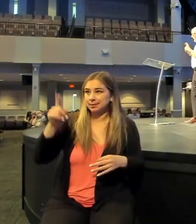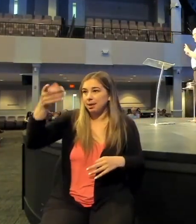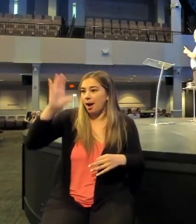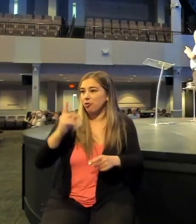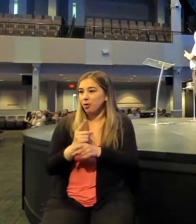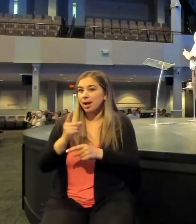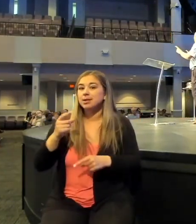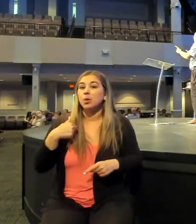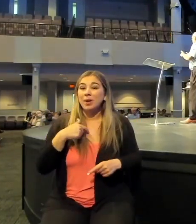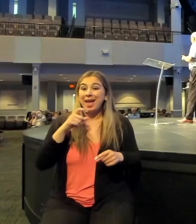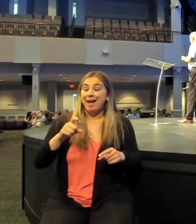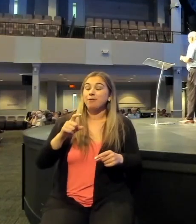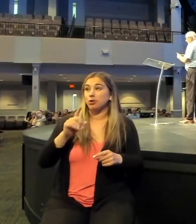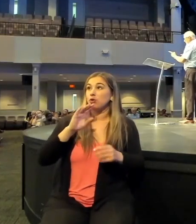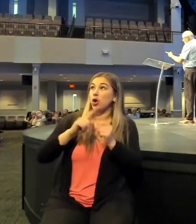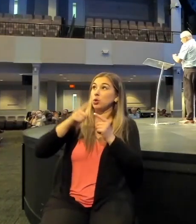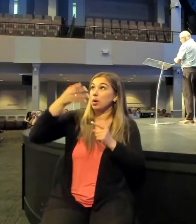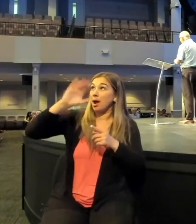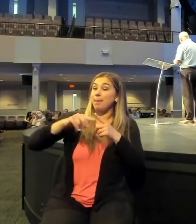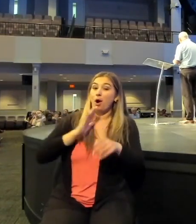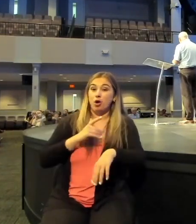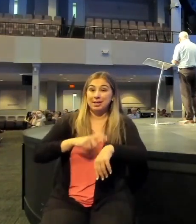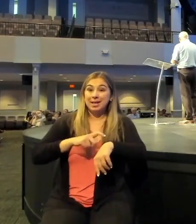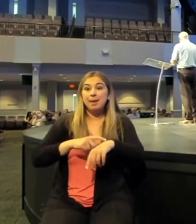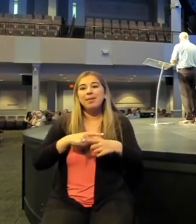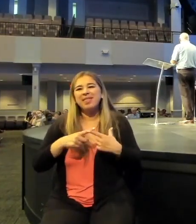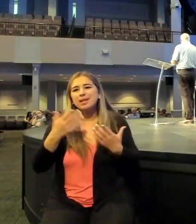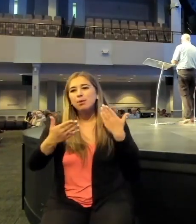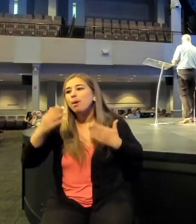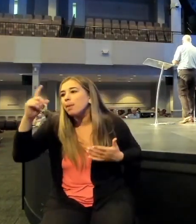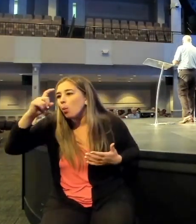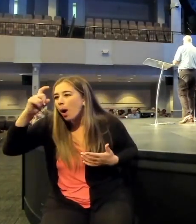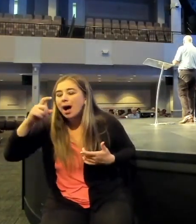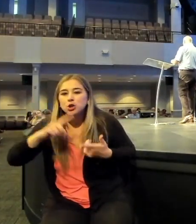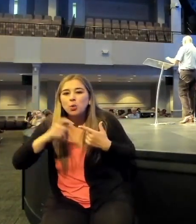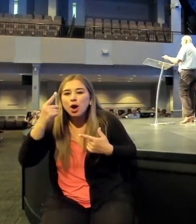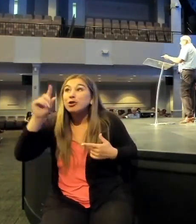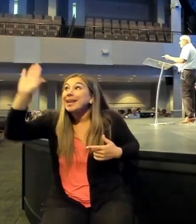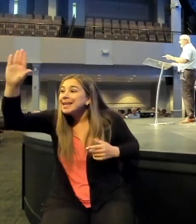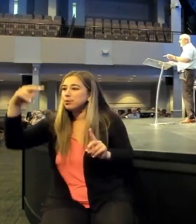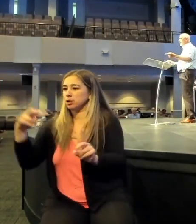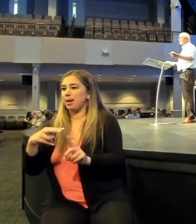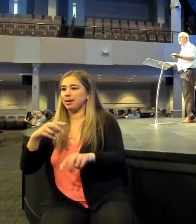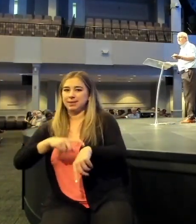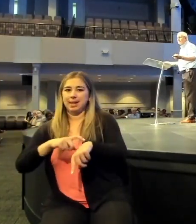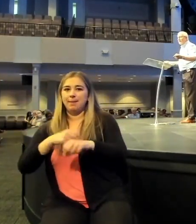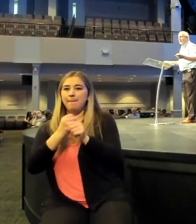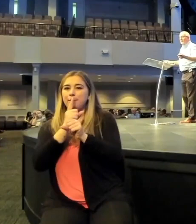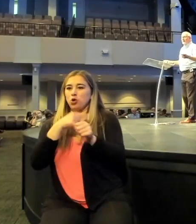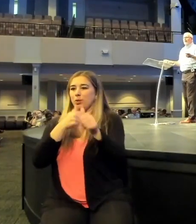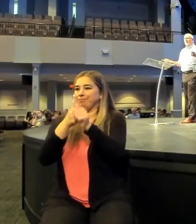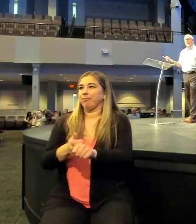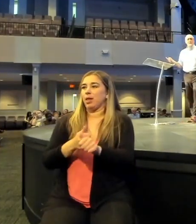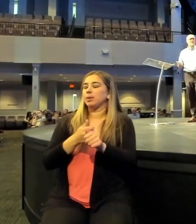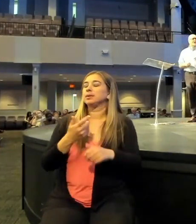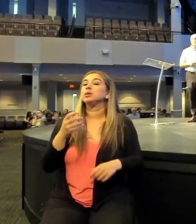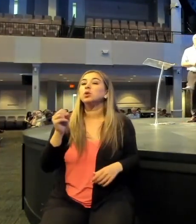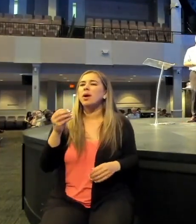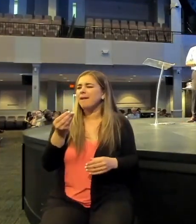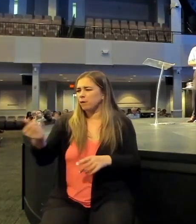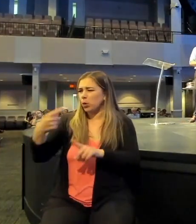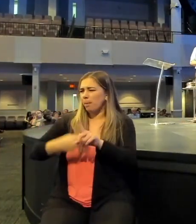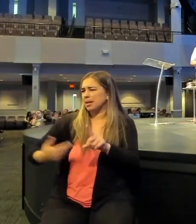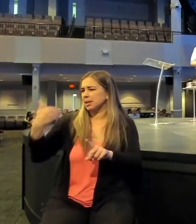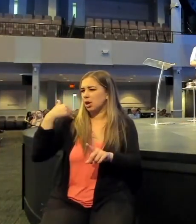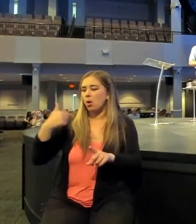So if we're going to answer to God about our time, I think it's probably wise that if we understand God's perspective of time, right? Okay. Now, a few months ago,